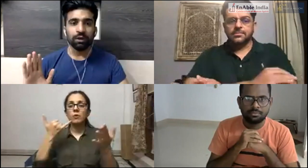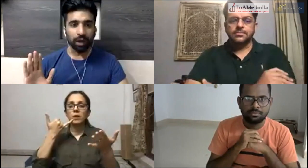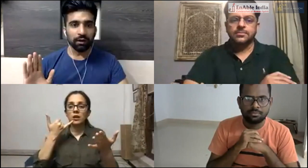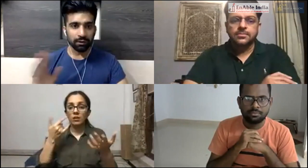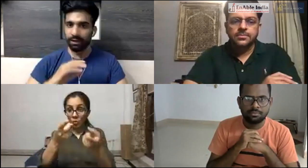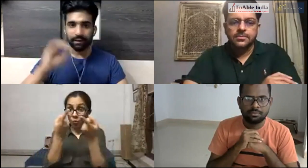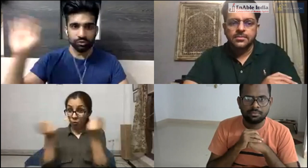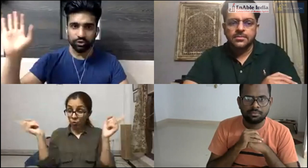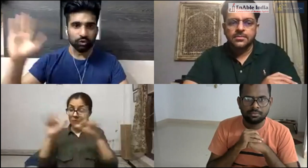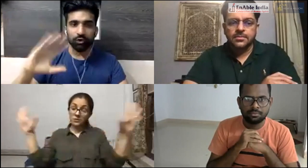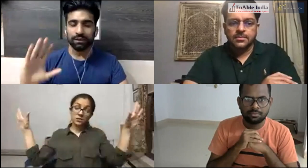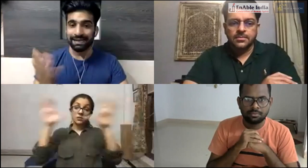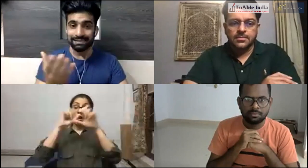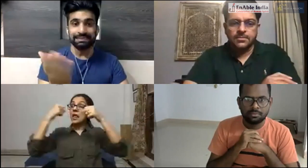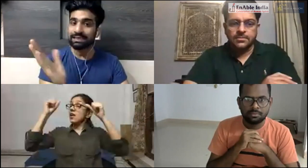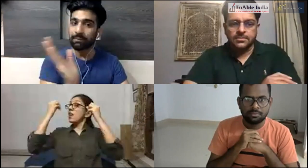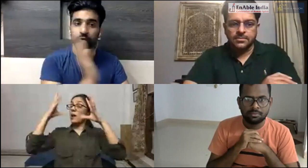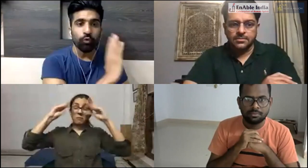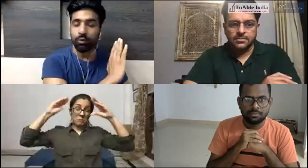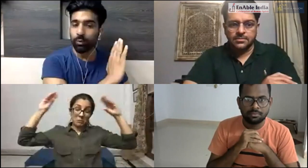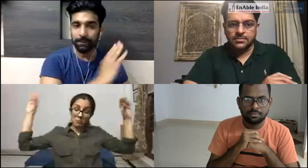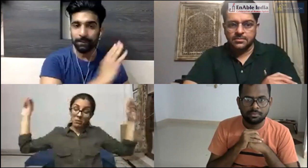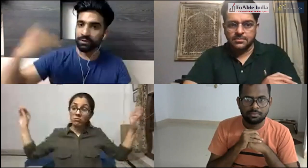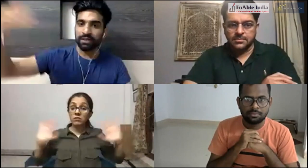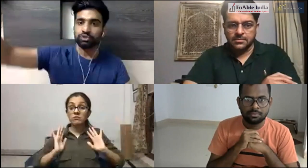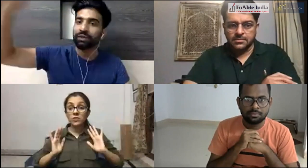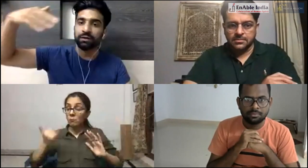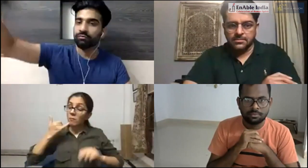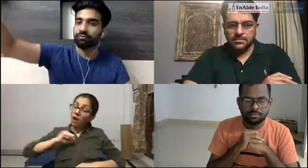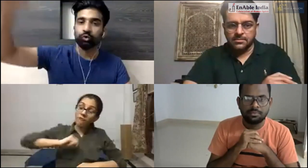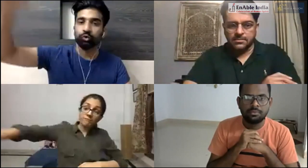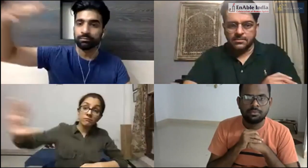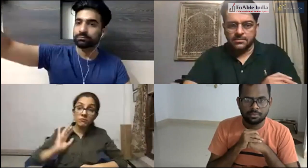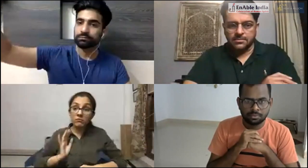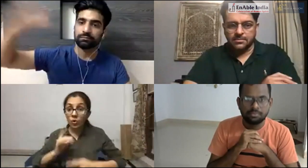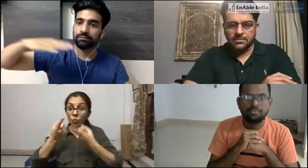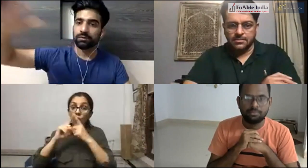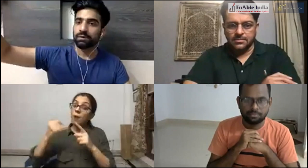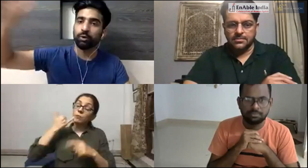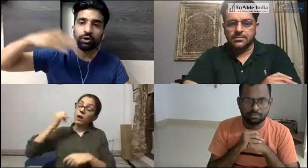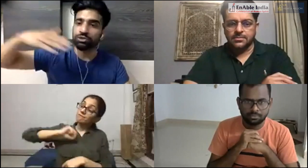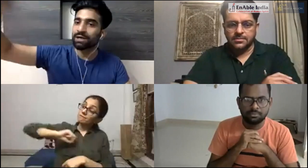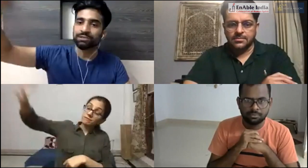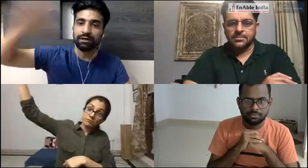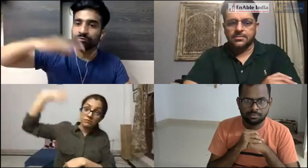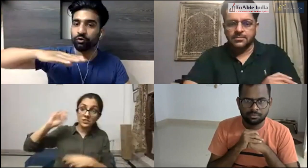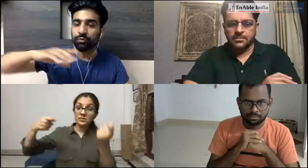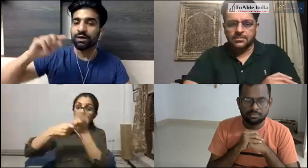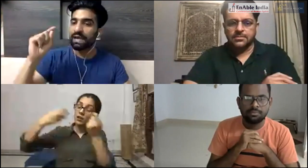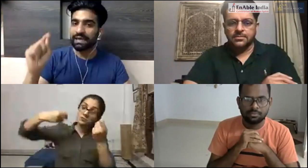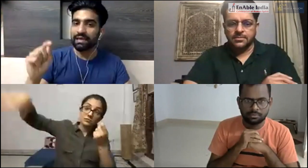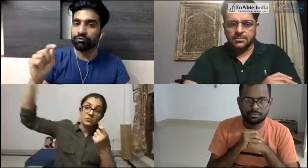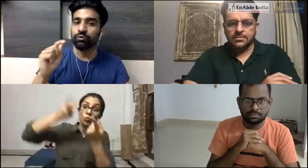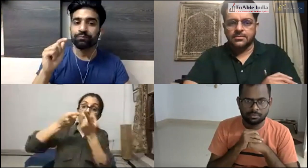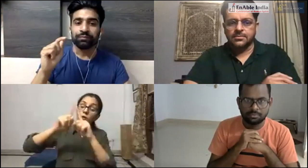into a dark, like switch off all the lights and keep your phone away. It should be in a different room. Put it on charge in a different room.